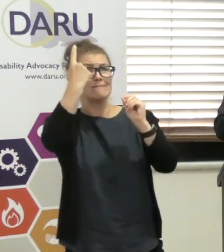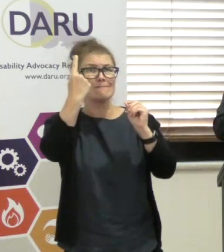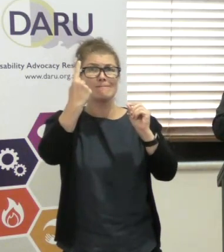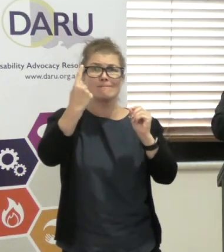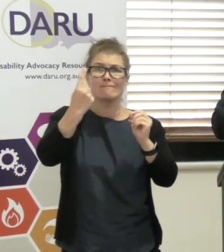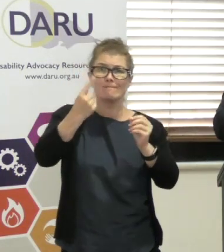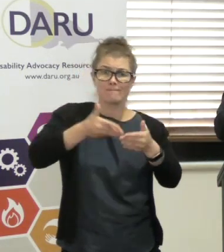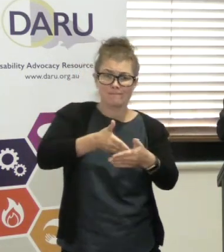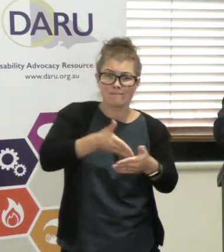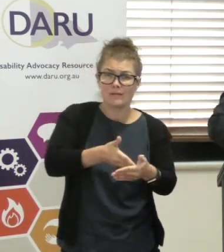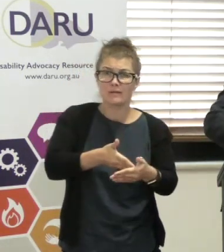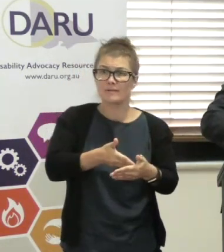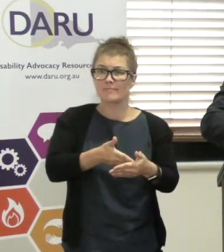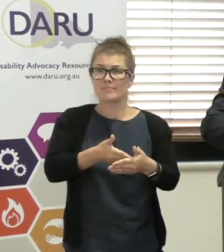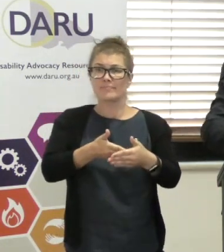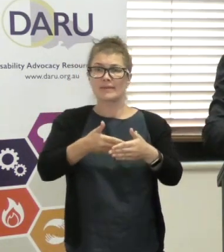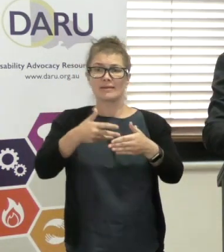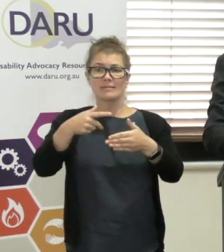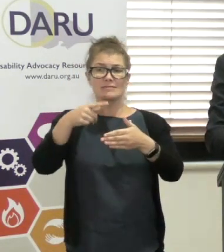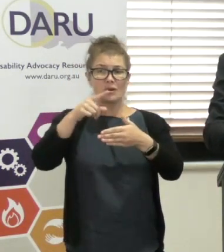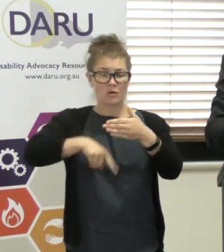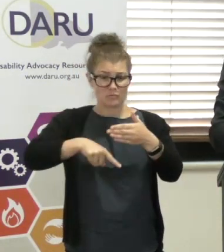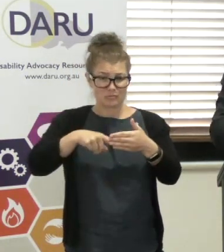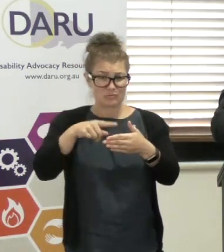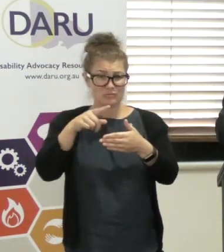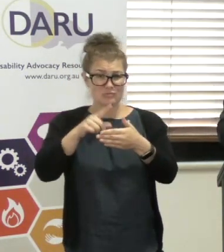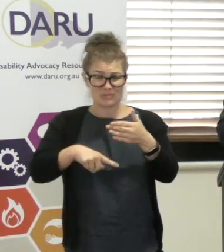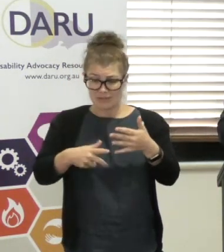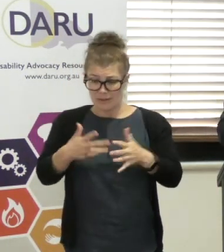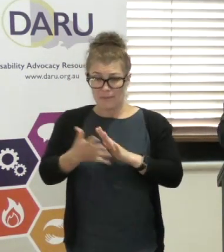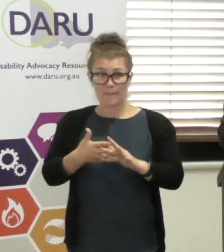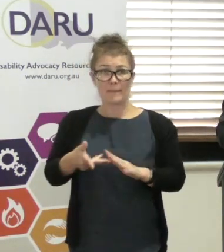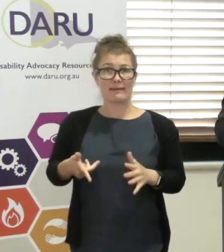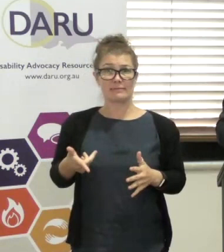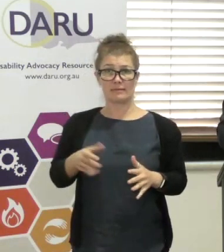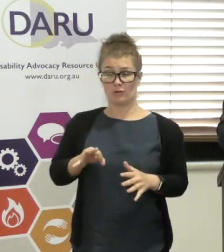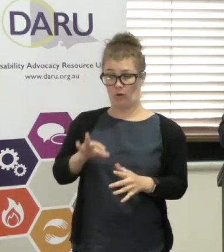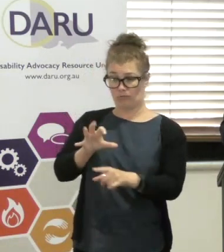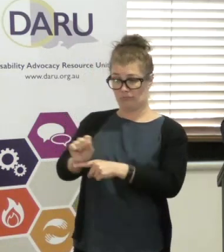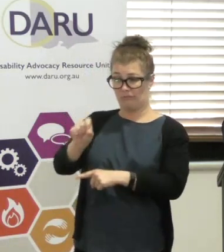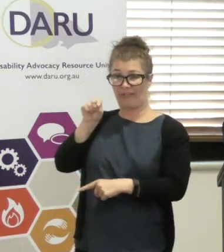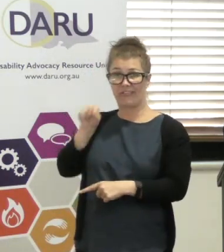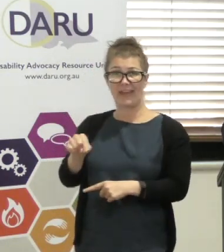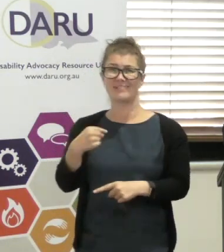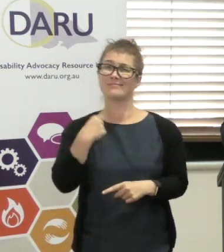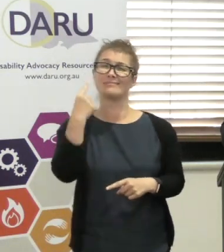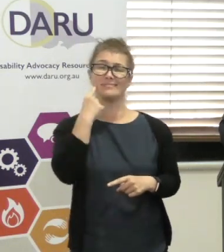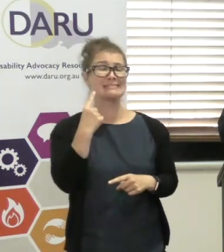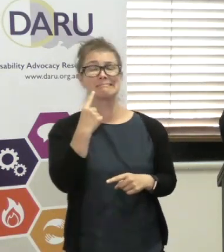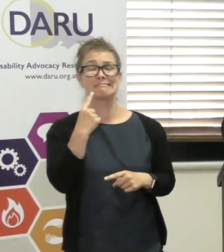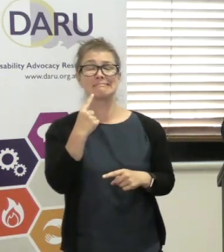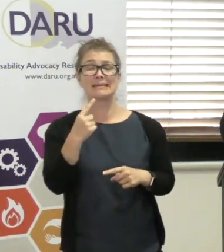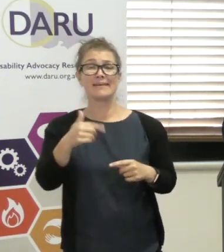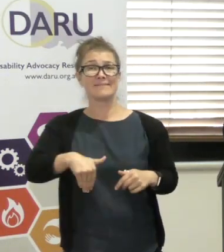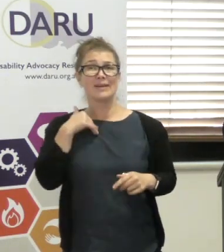of education starts. And then that carries forward, which means it struggle to get a job. I call this a matriculation pathway into prison